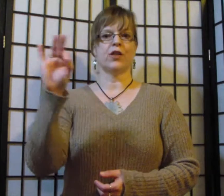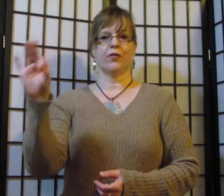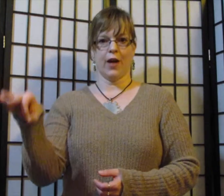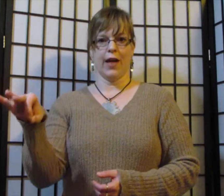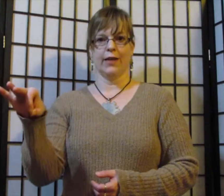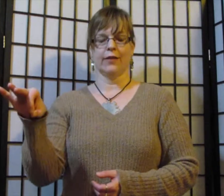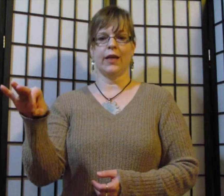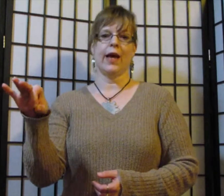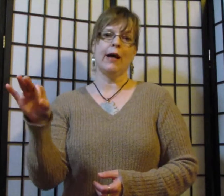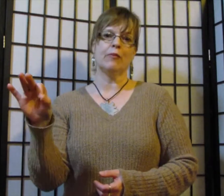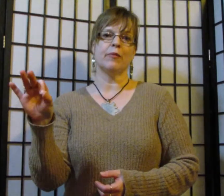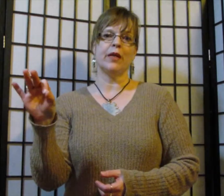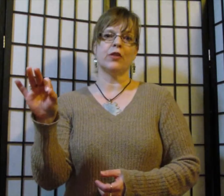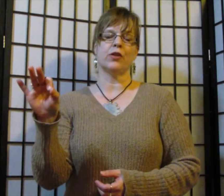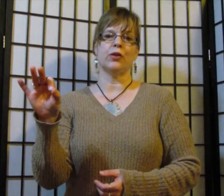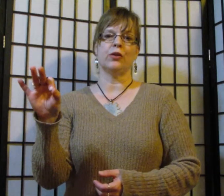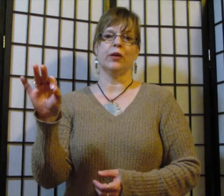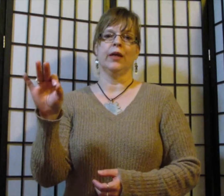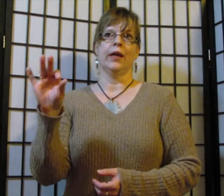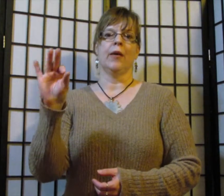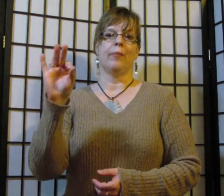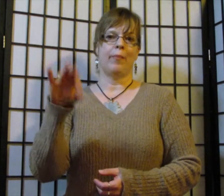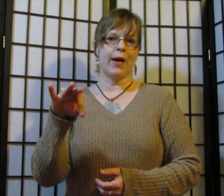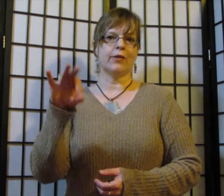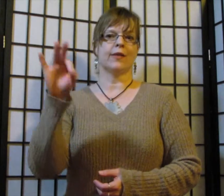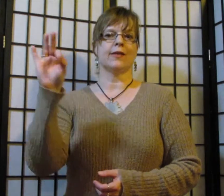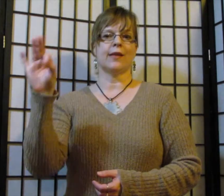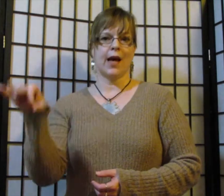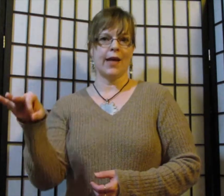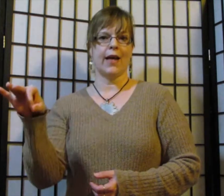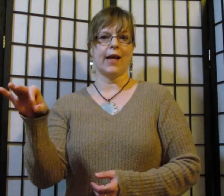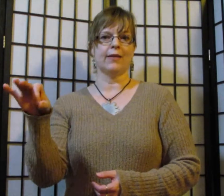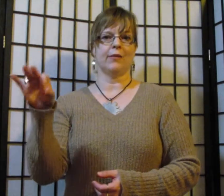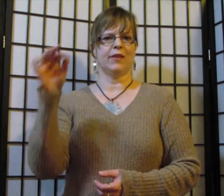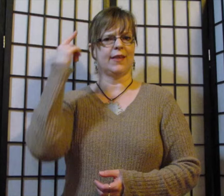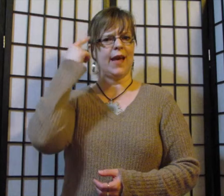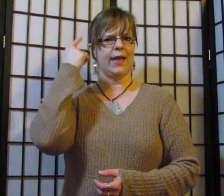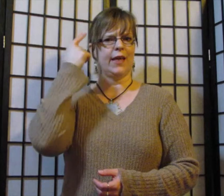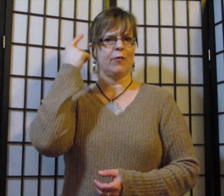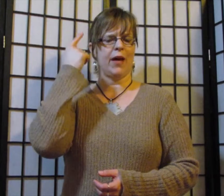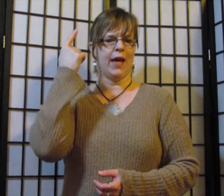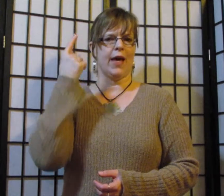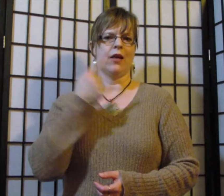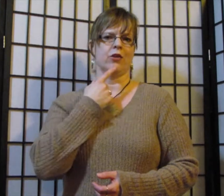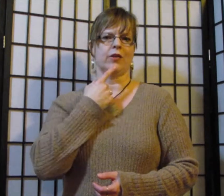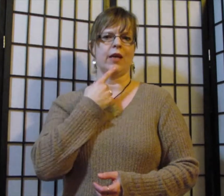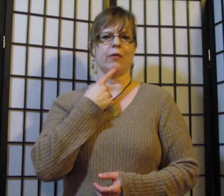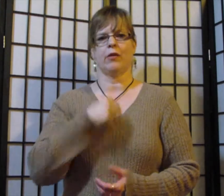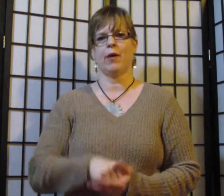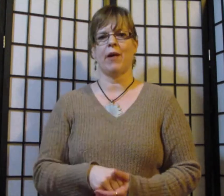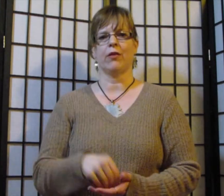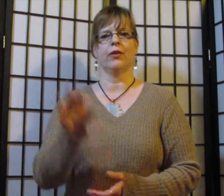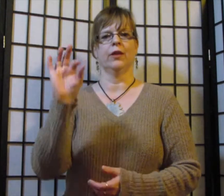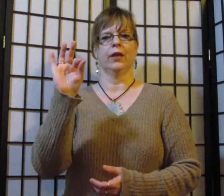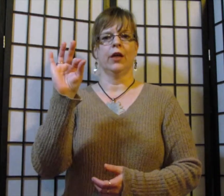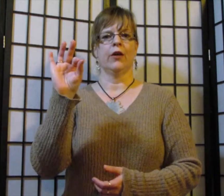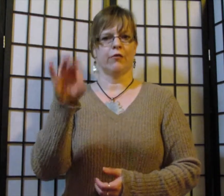French fries. And it helps me to bounce the sign as I'm saying it in my head or saying it with my mouth.